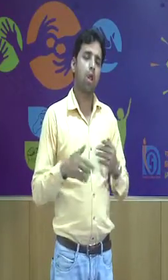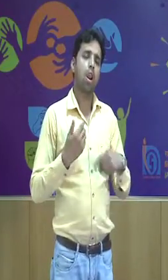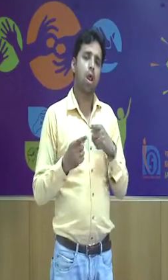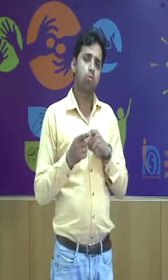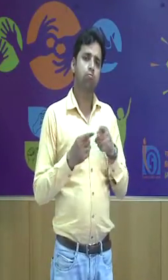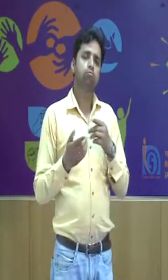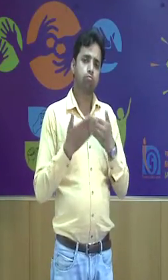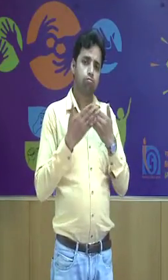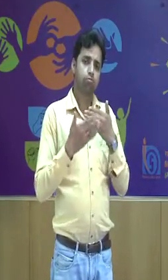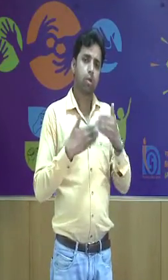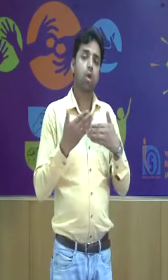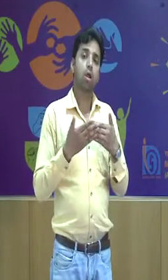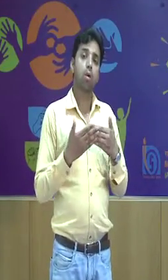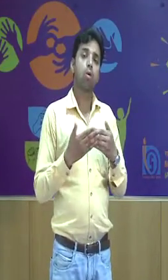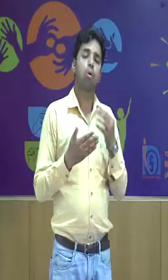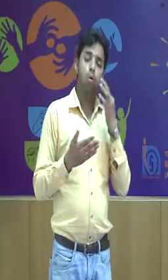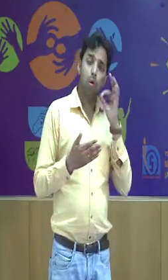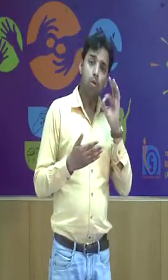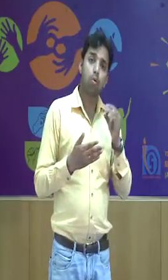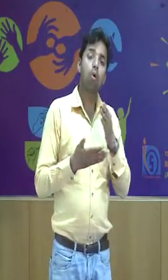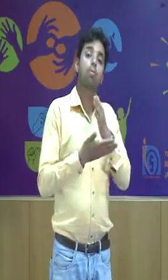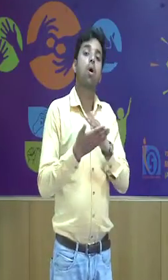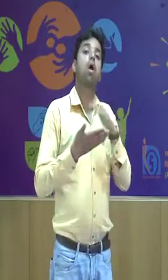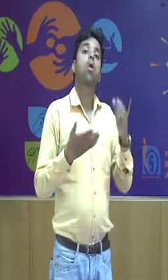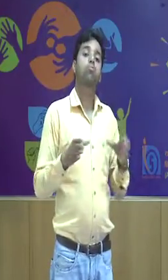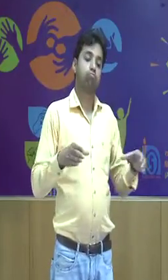now study about a very important part of society: